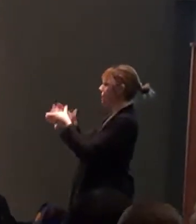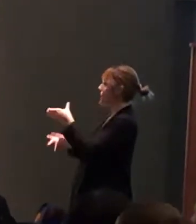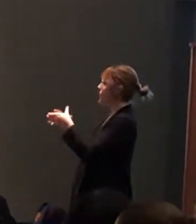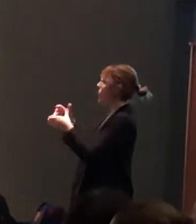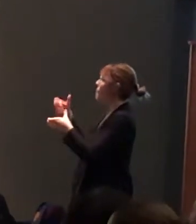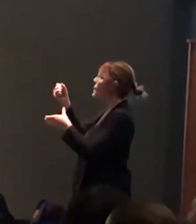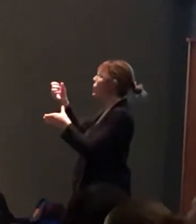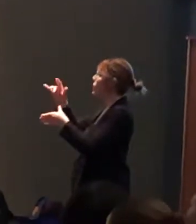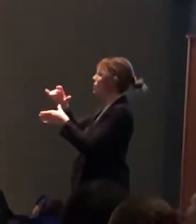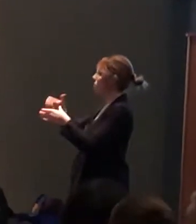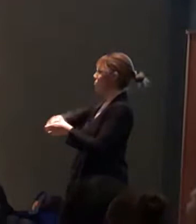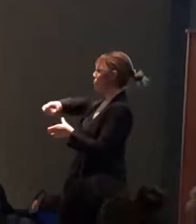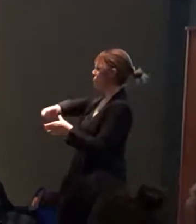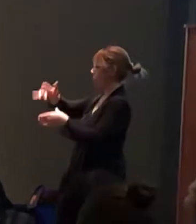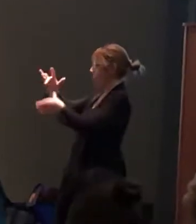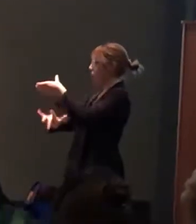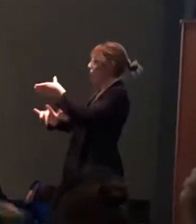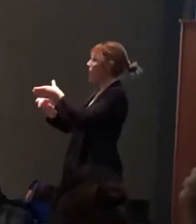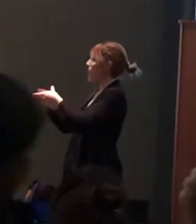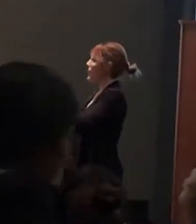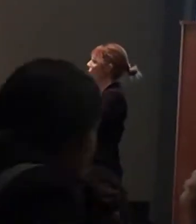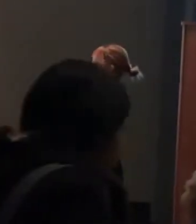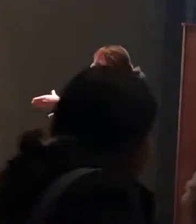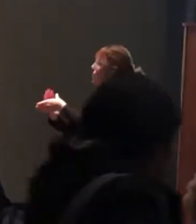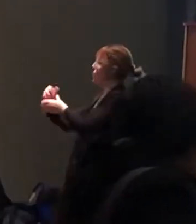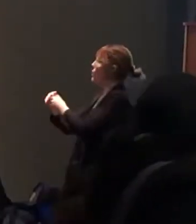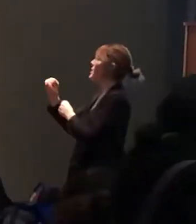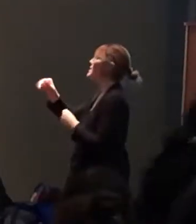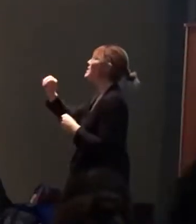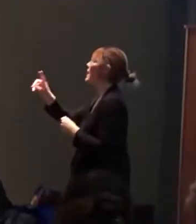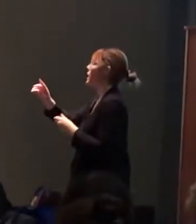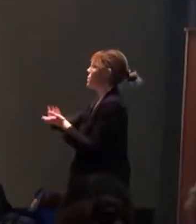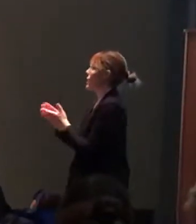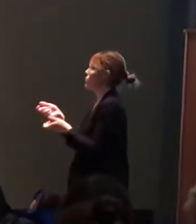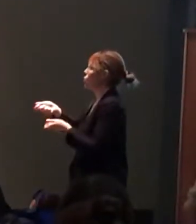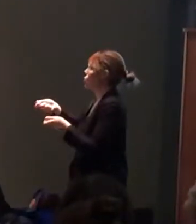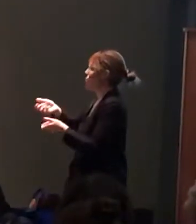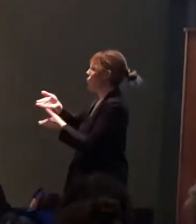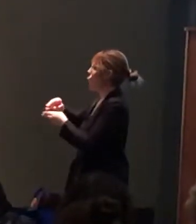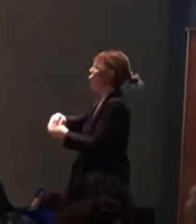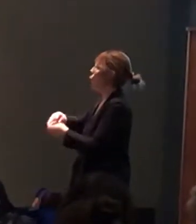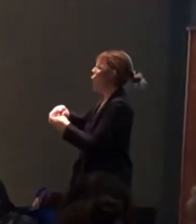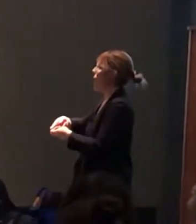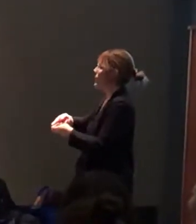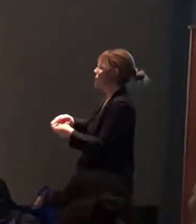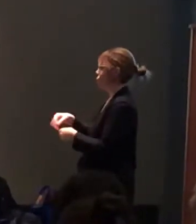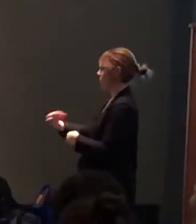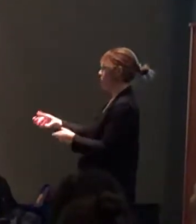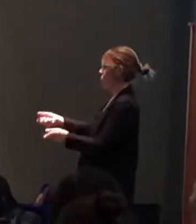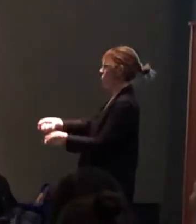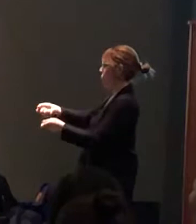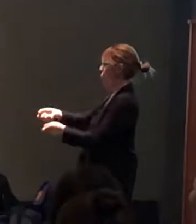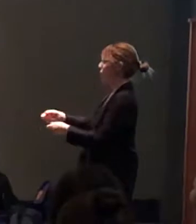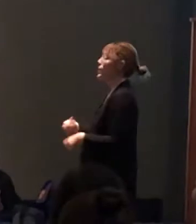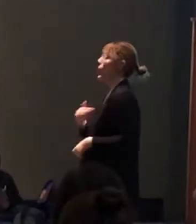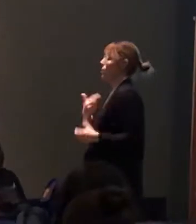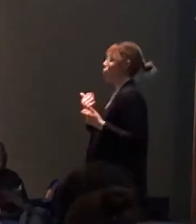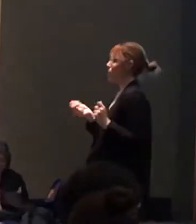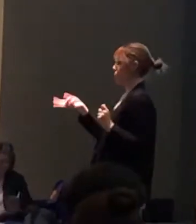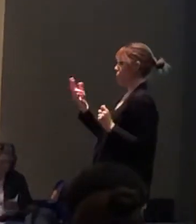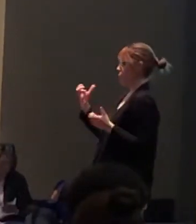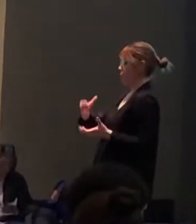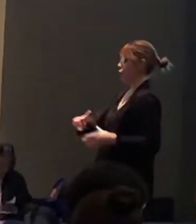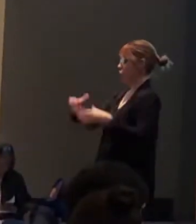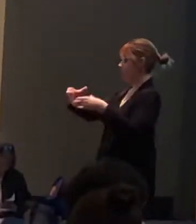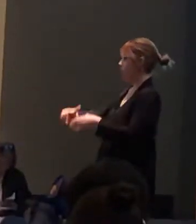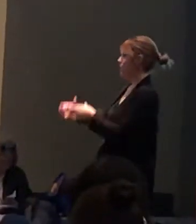with sand, and then now that becomes weights. I've also taken 2 milk jugs, filled them